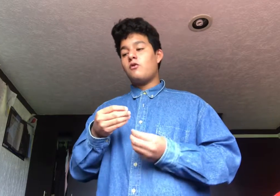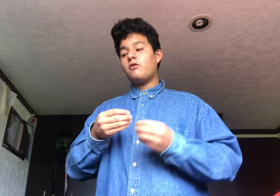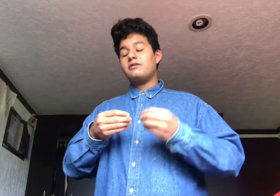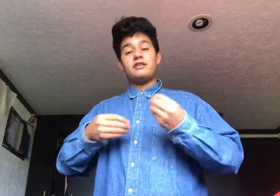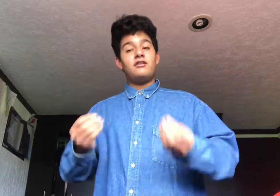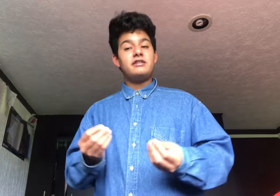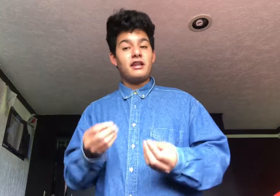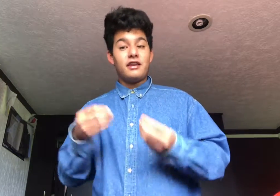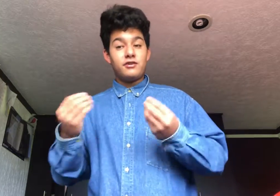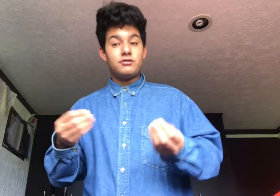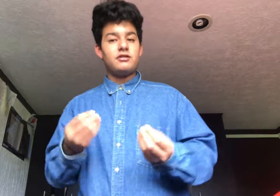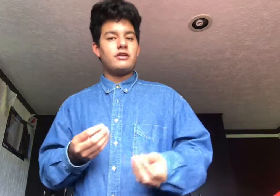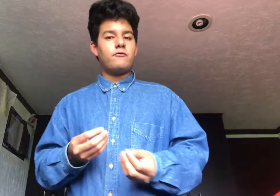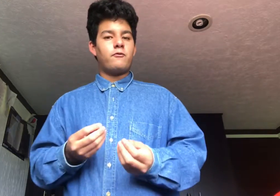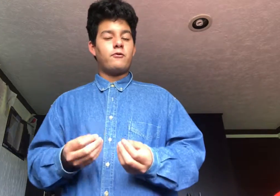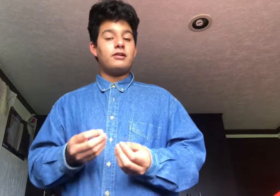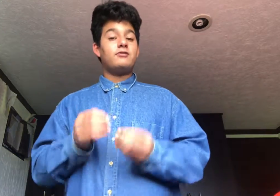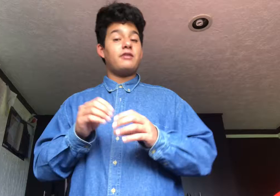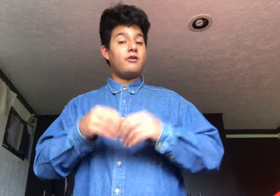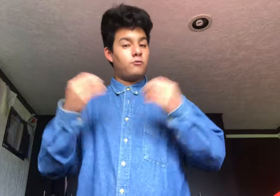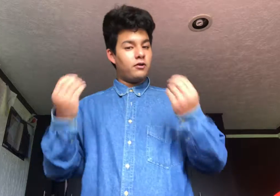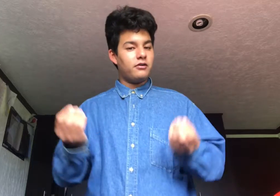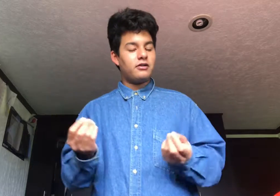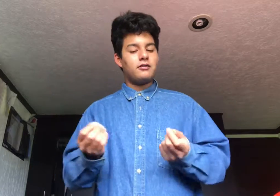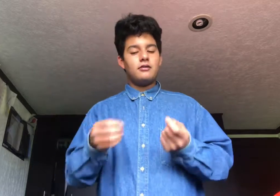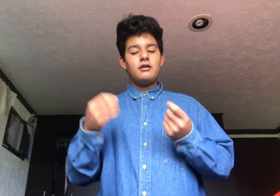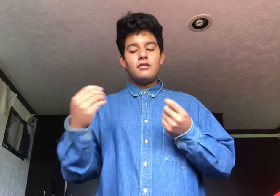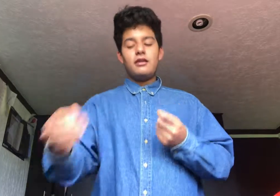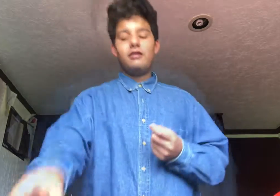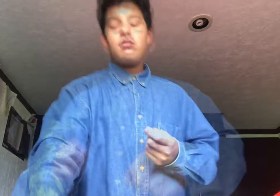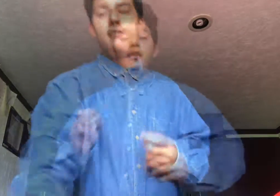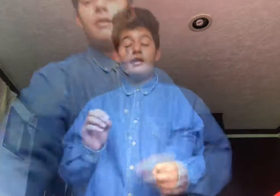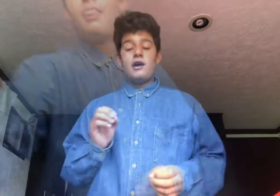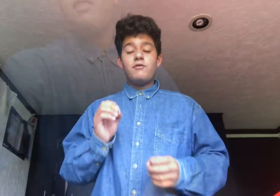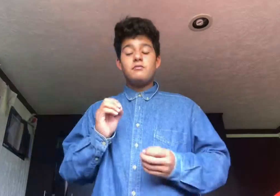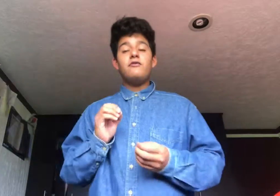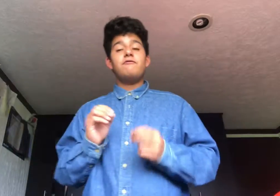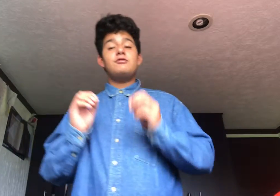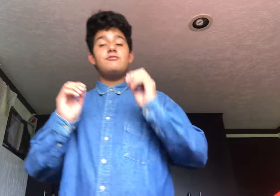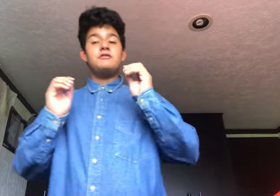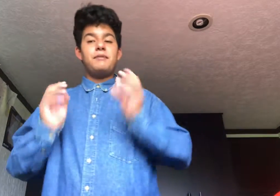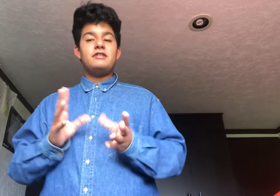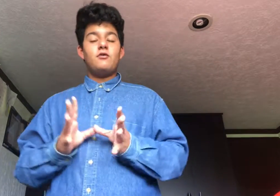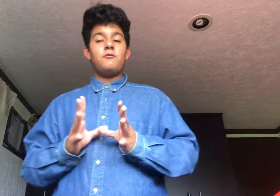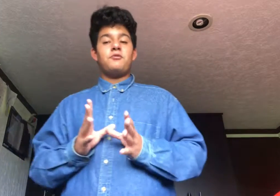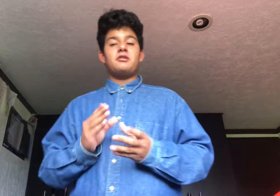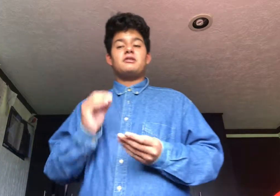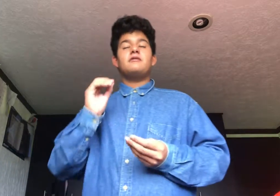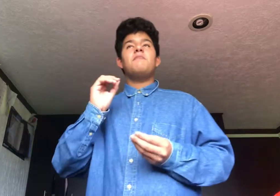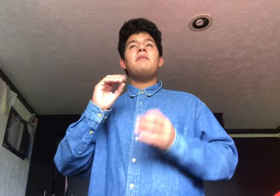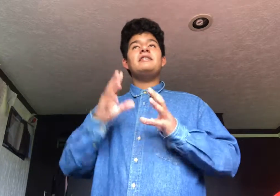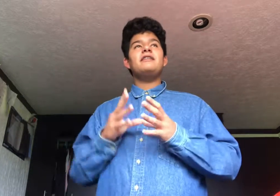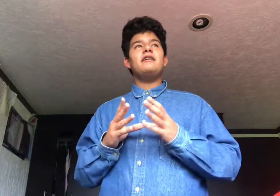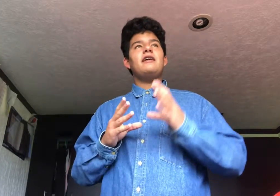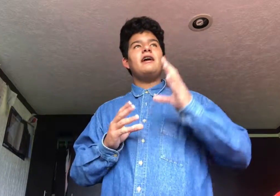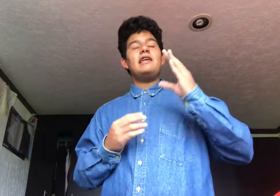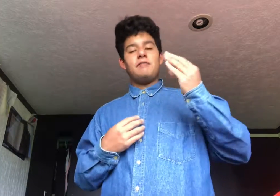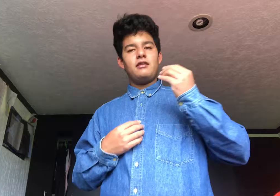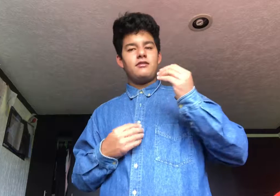more technology than they used in the Second World War, so they could win. Then now we move to space operas. Basically, even